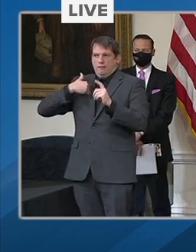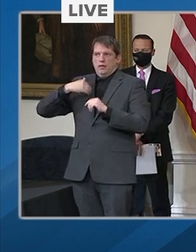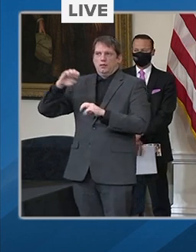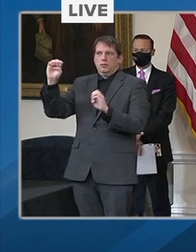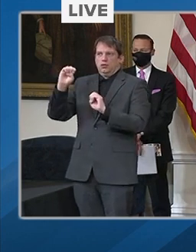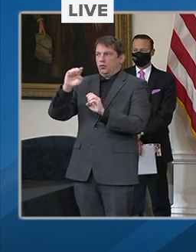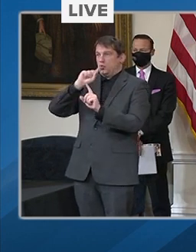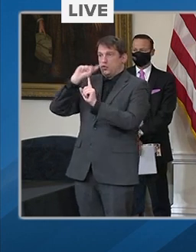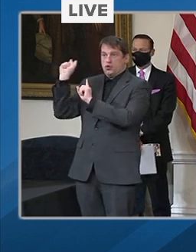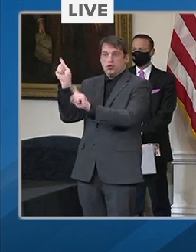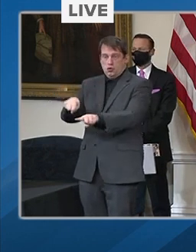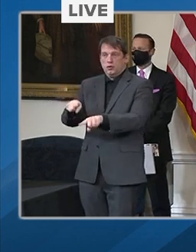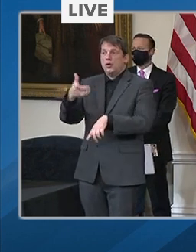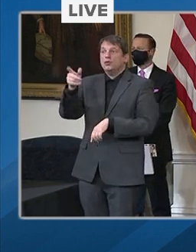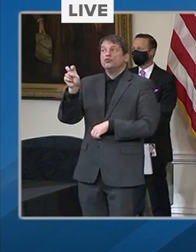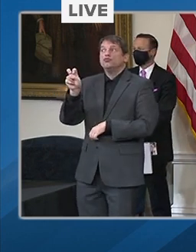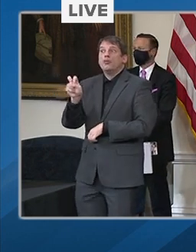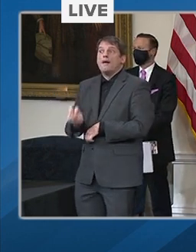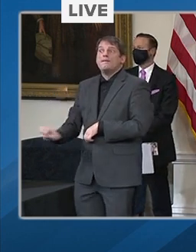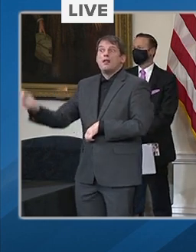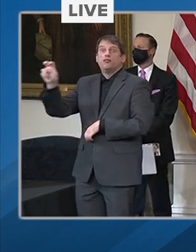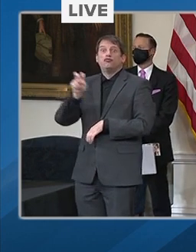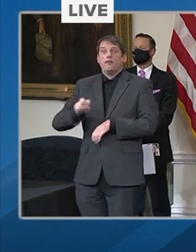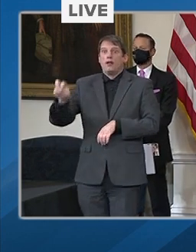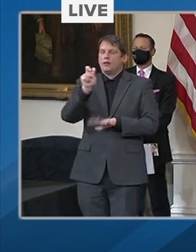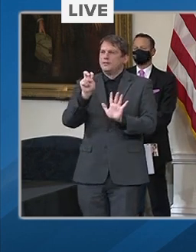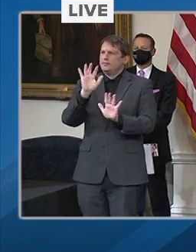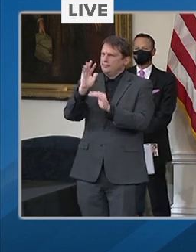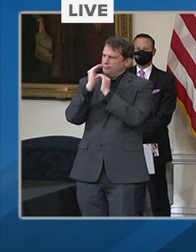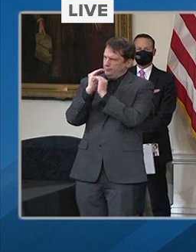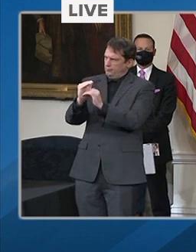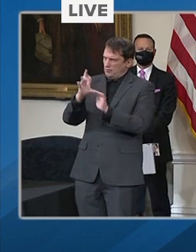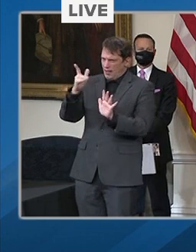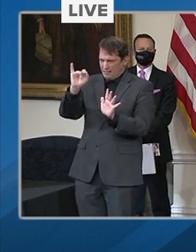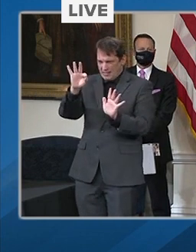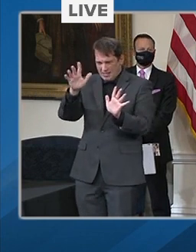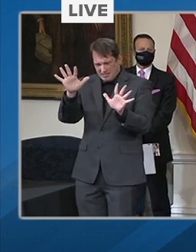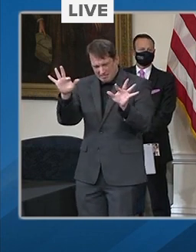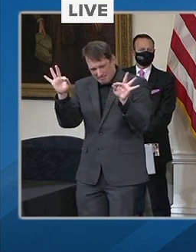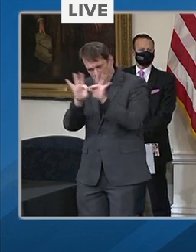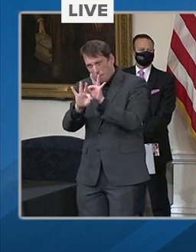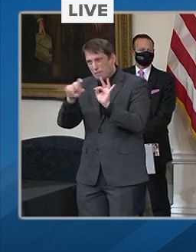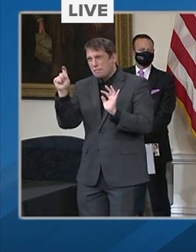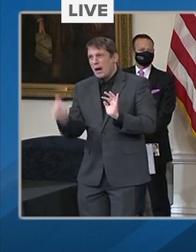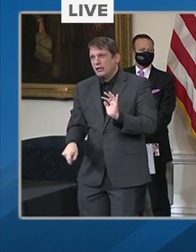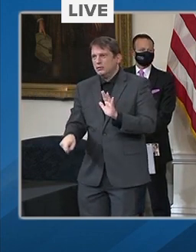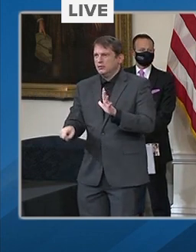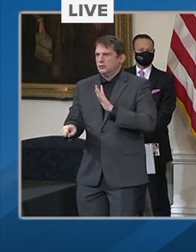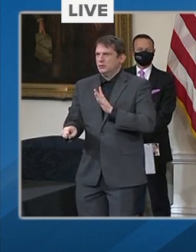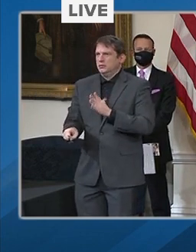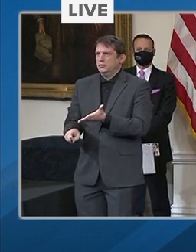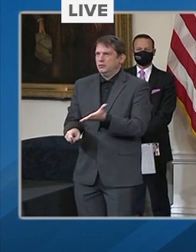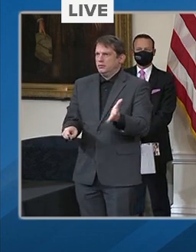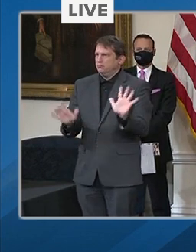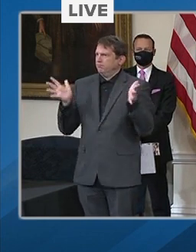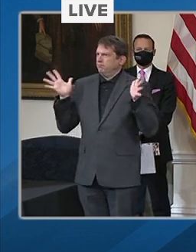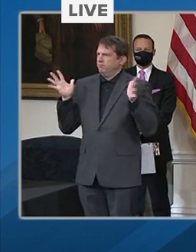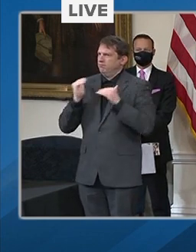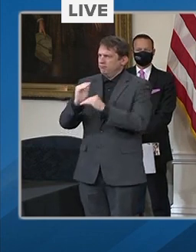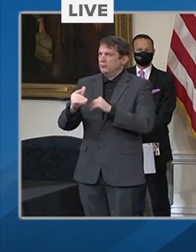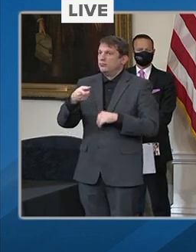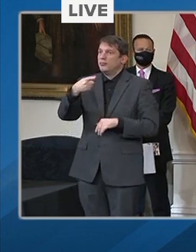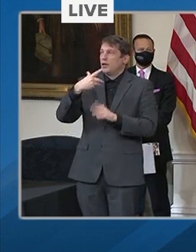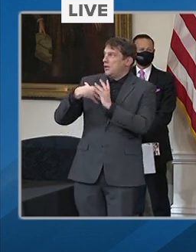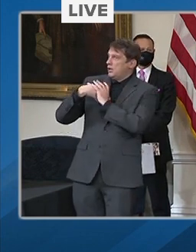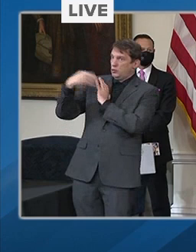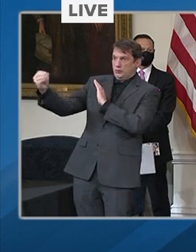essential purposes only. Marylanders who do travel outside of Maryland or individuals who do travel to